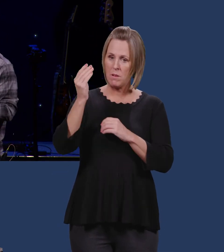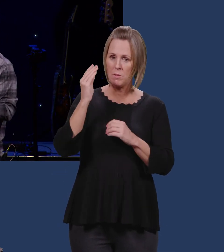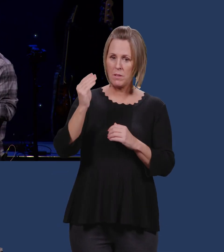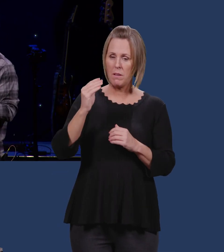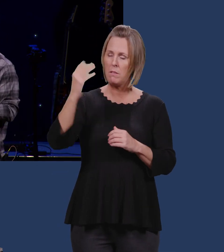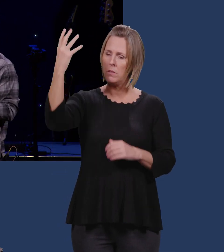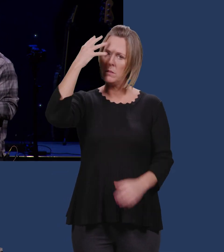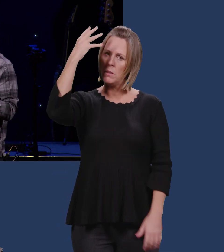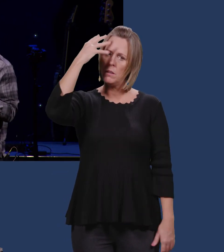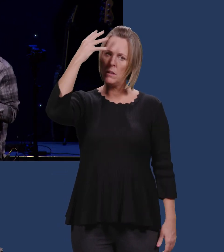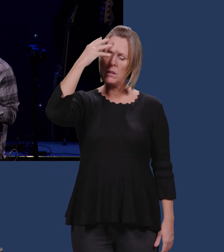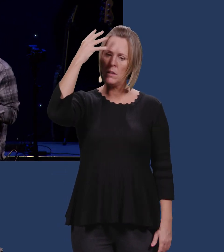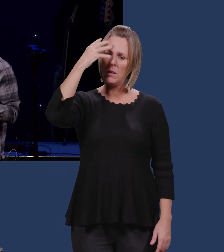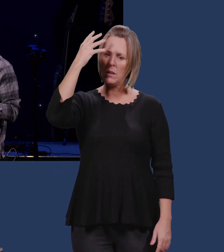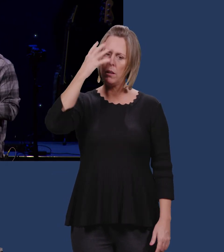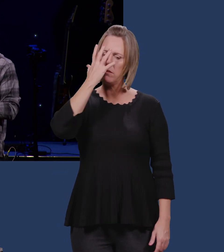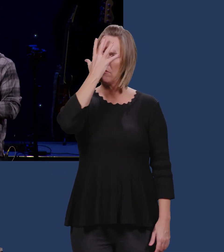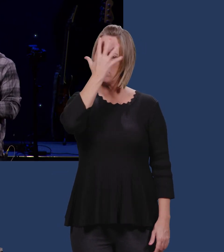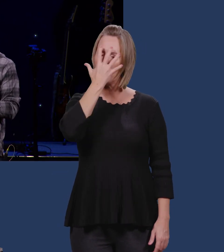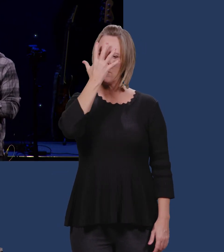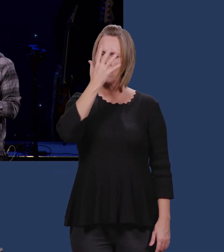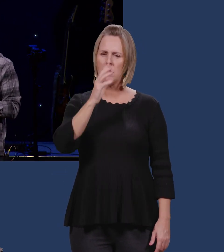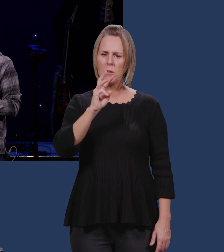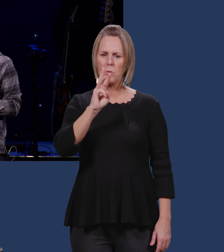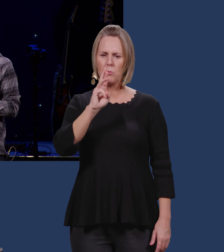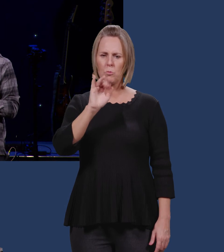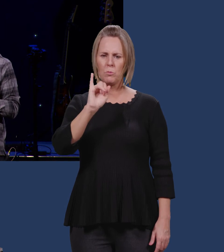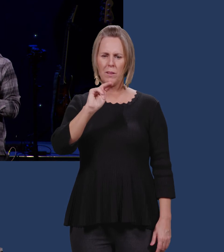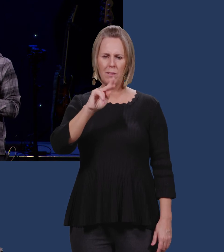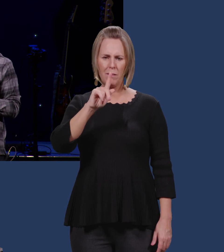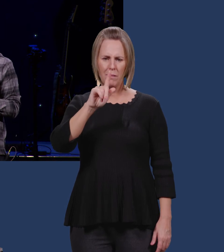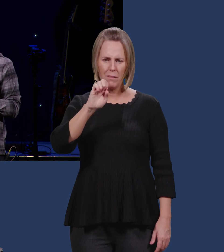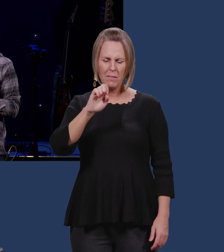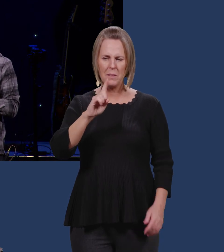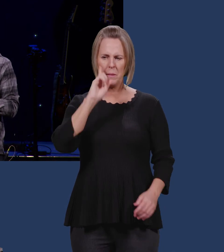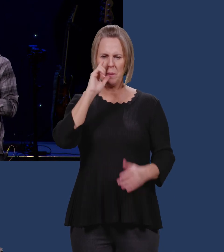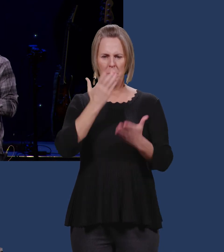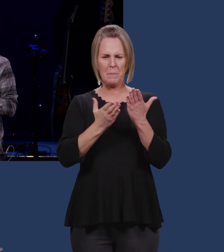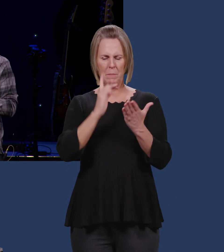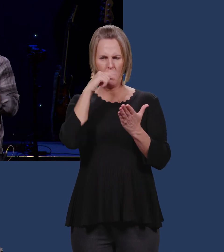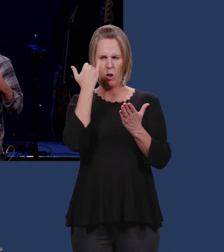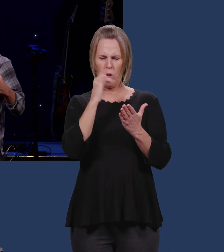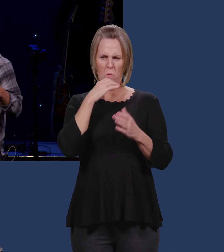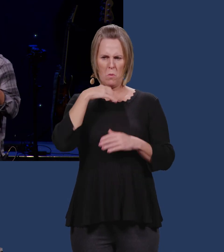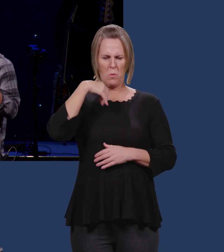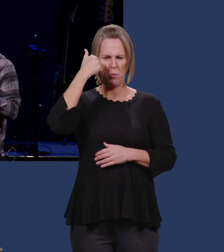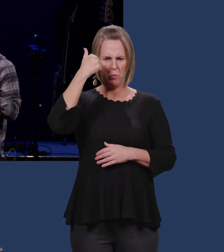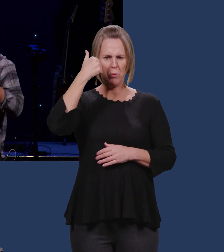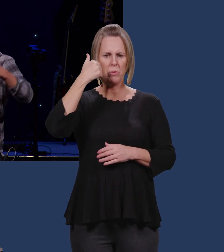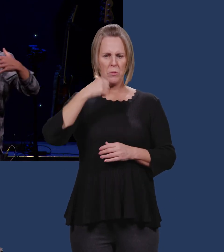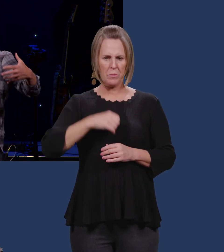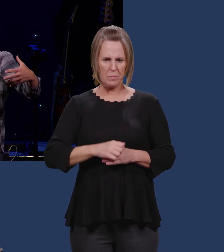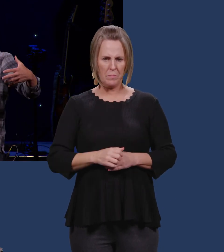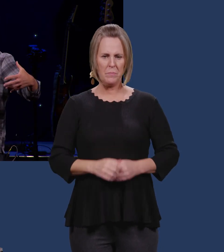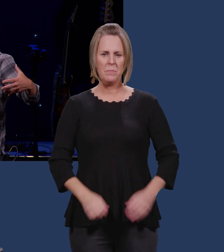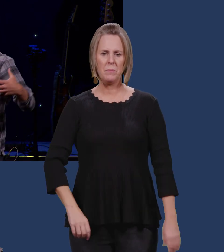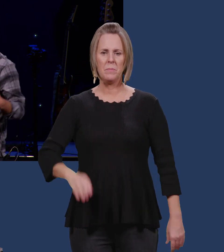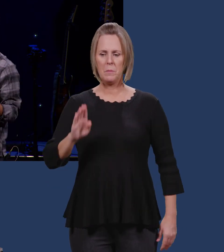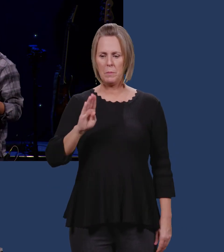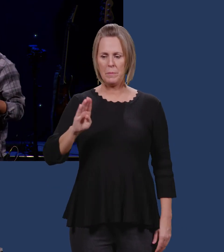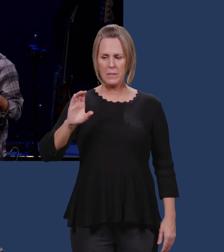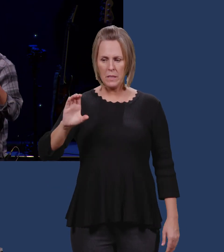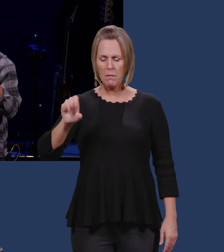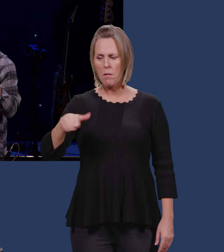was probably weathered, and he may have very well appeared older than he was. The BBC, along with